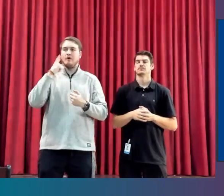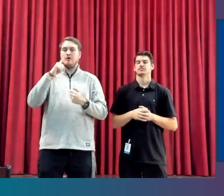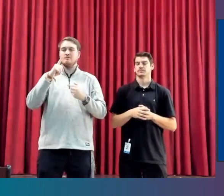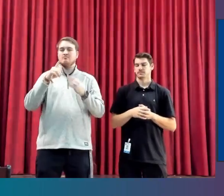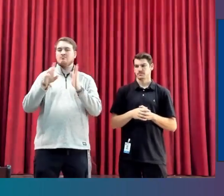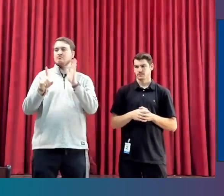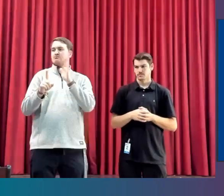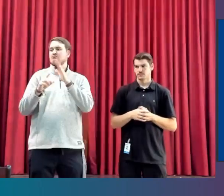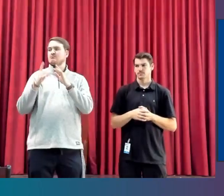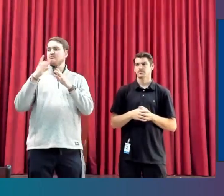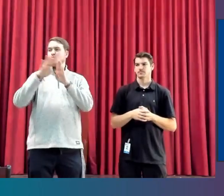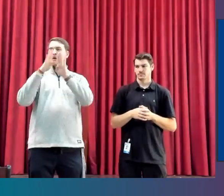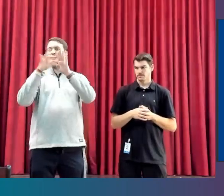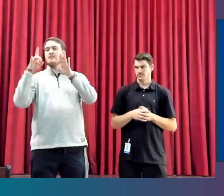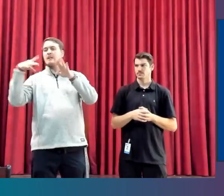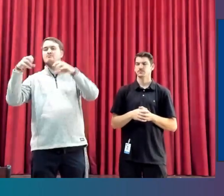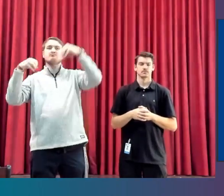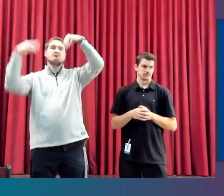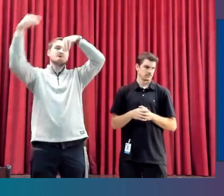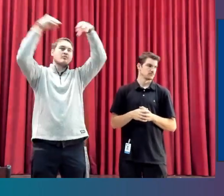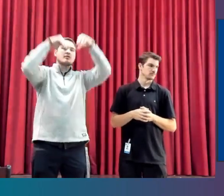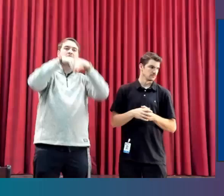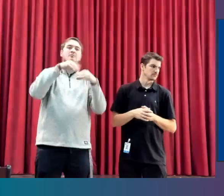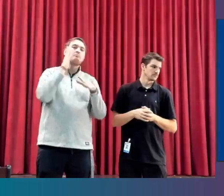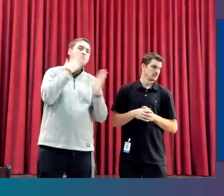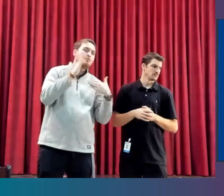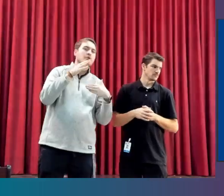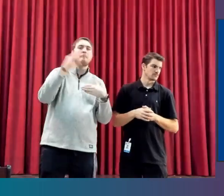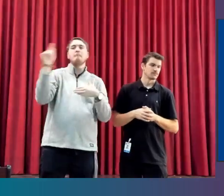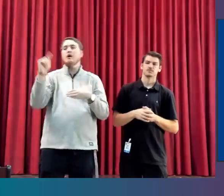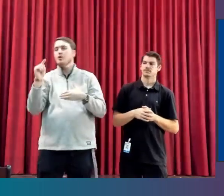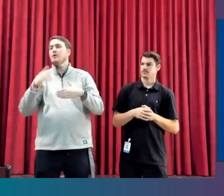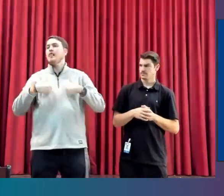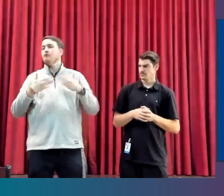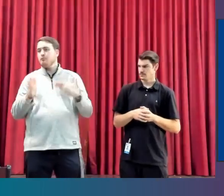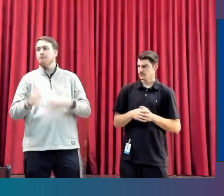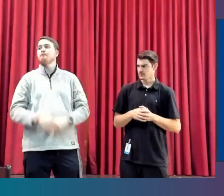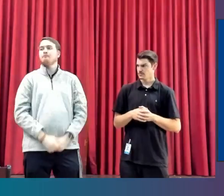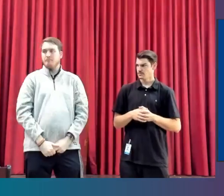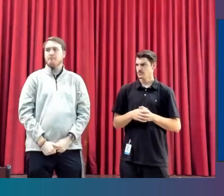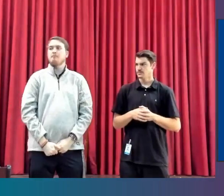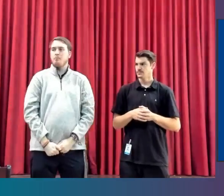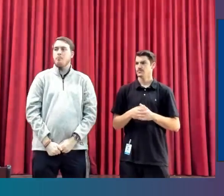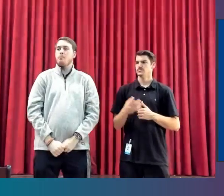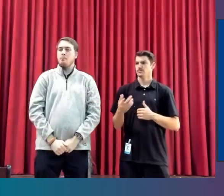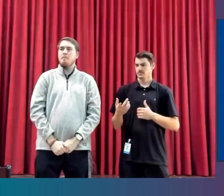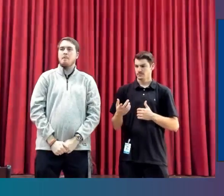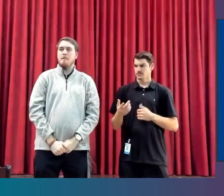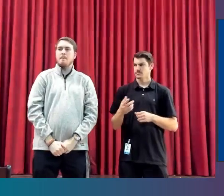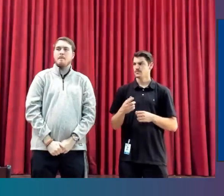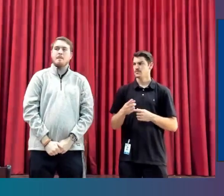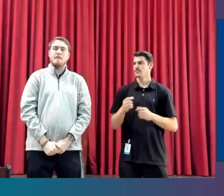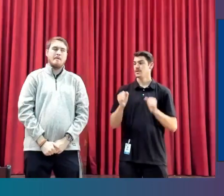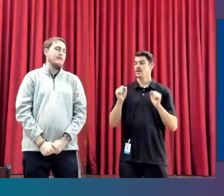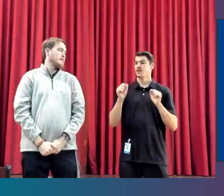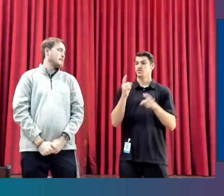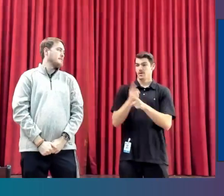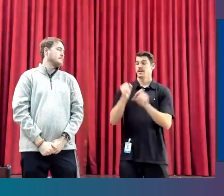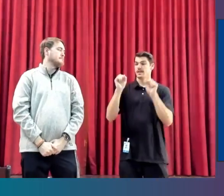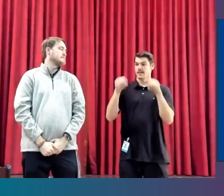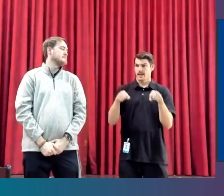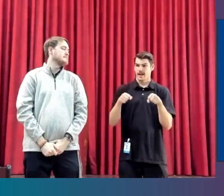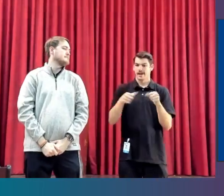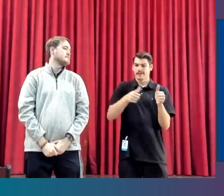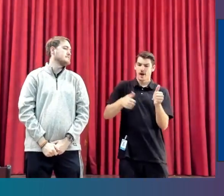a doctor's note might help them get some of these updates done. So definitely you can make those updates.